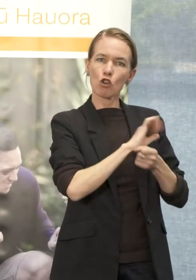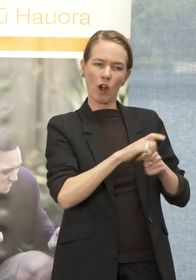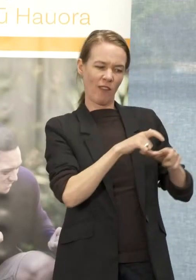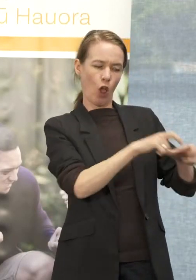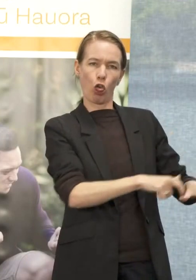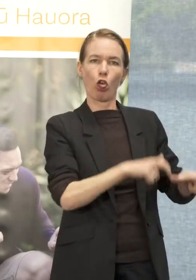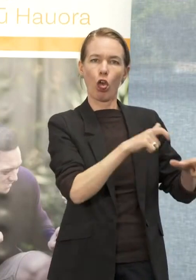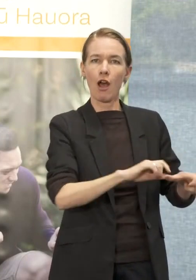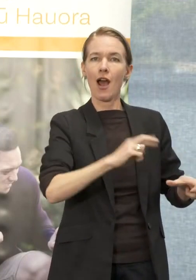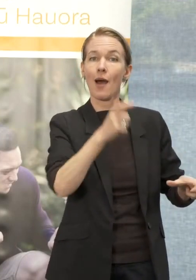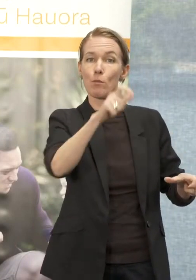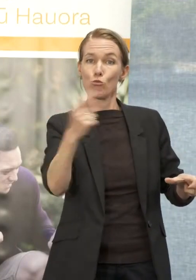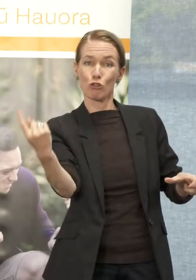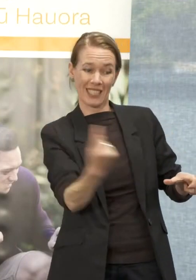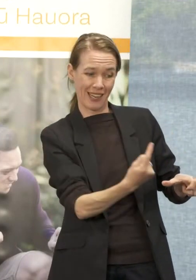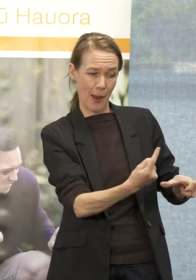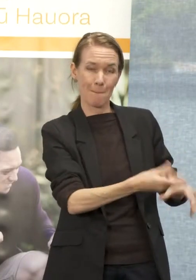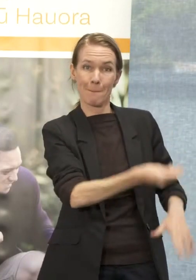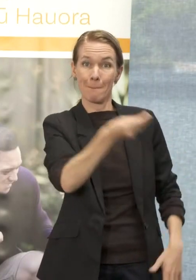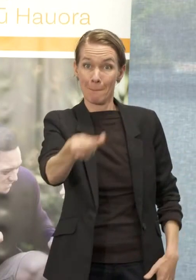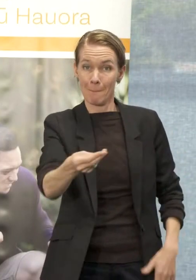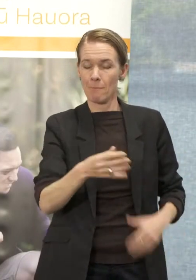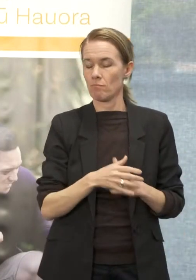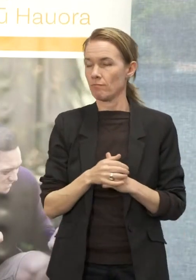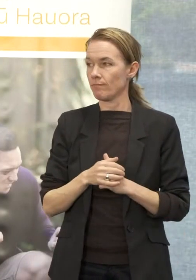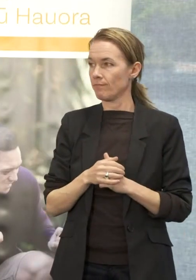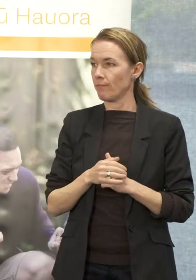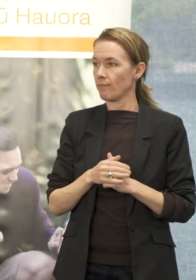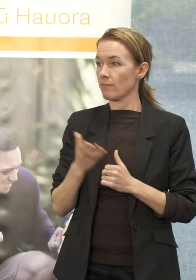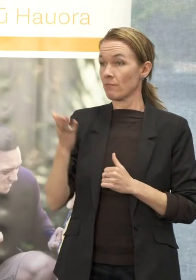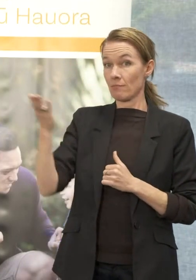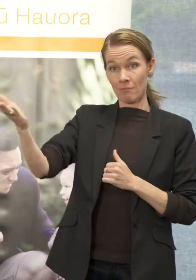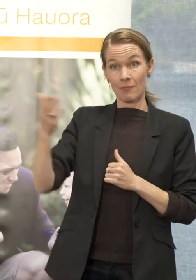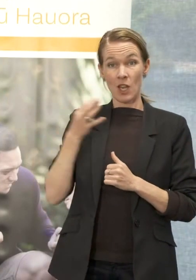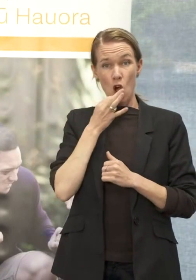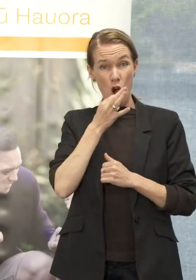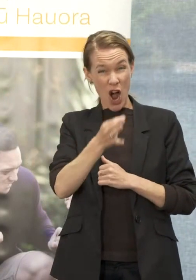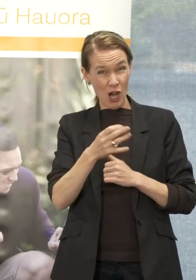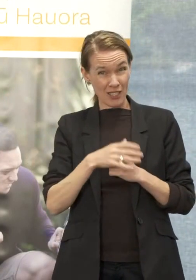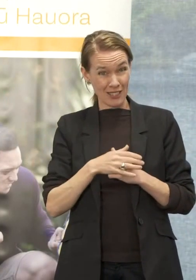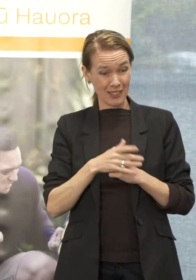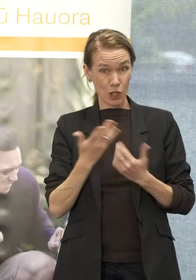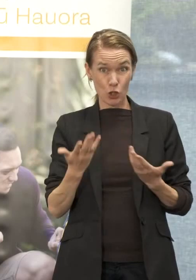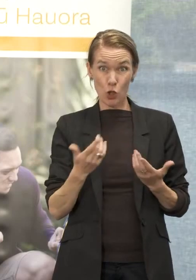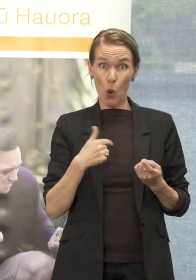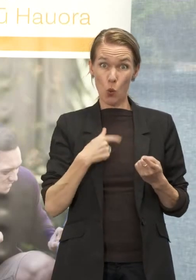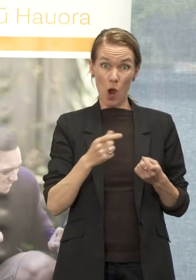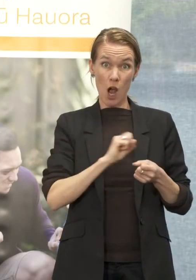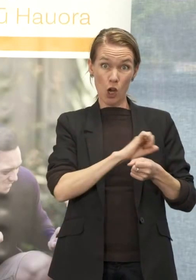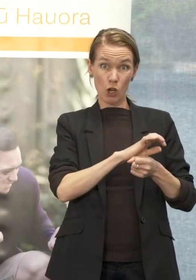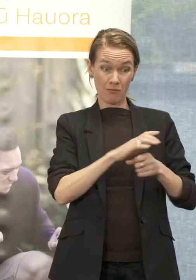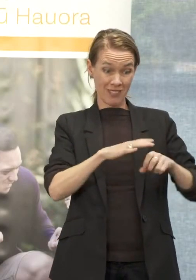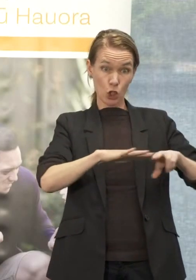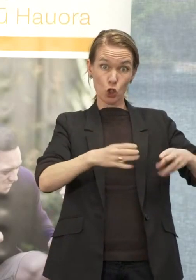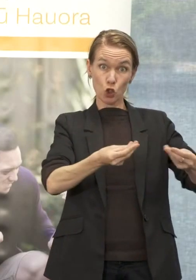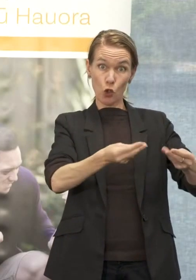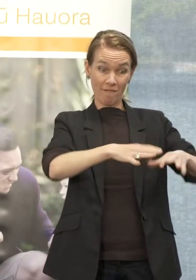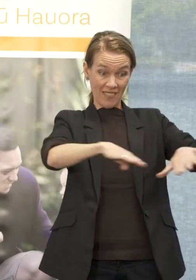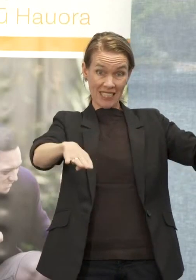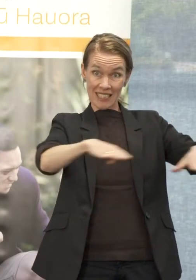sort of surface contamination? I think what we're seeing more and more of is that